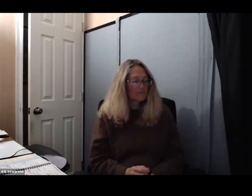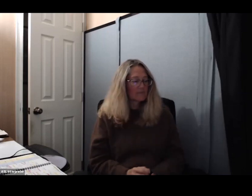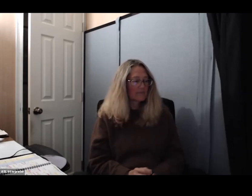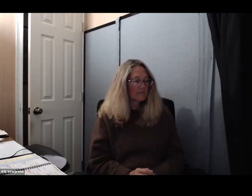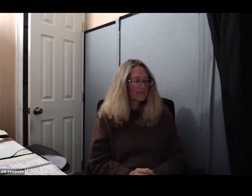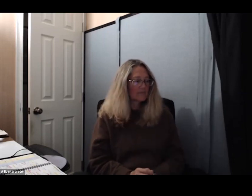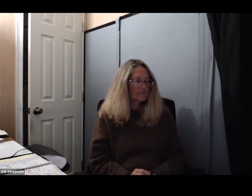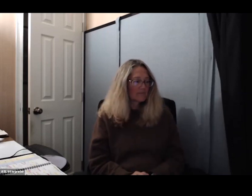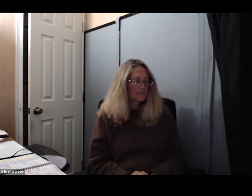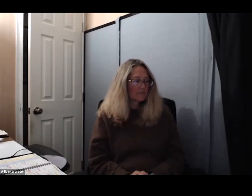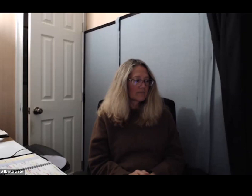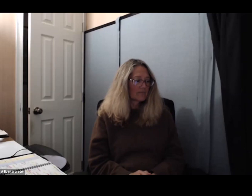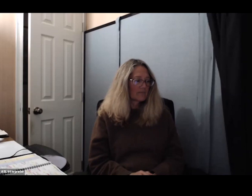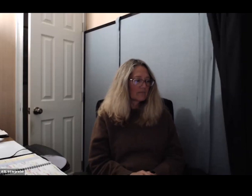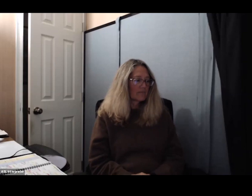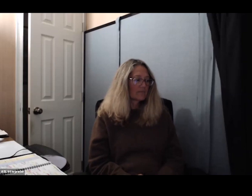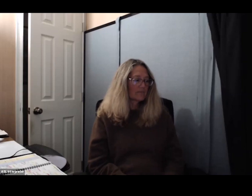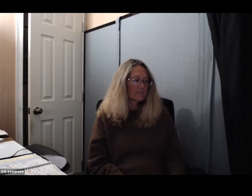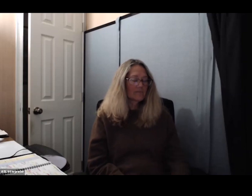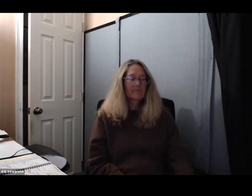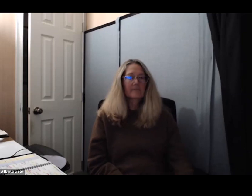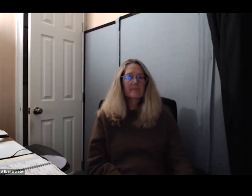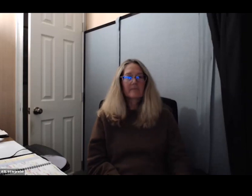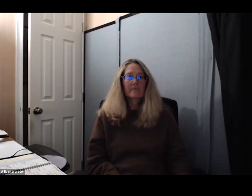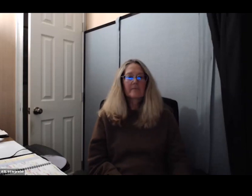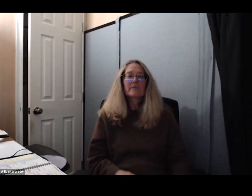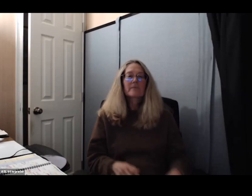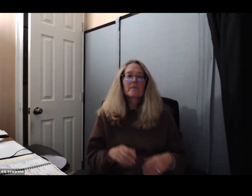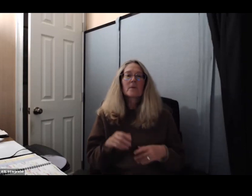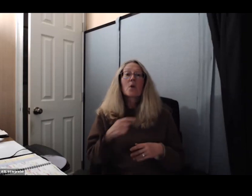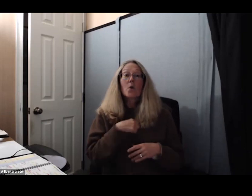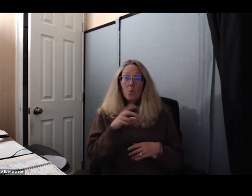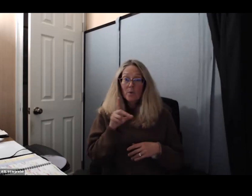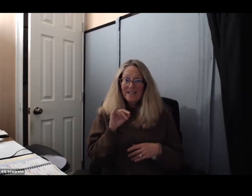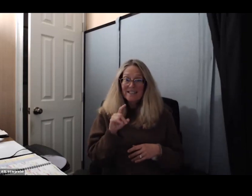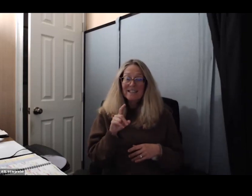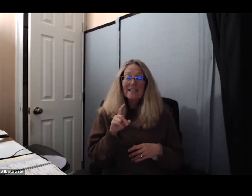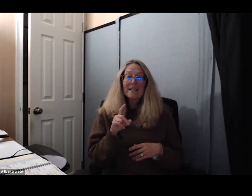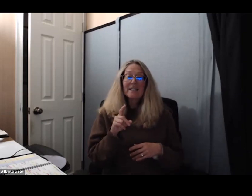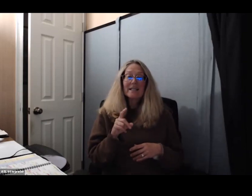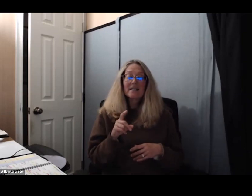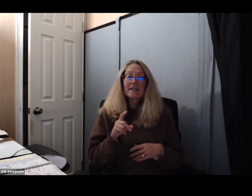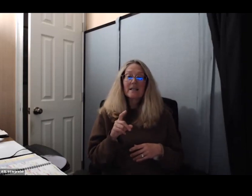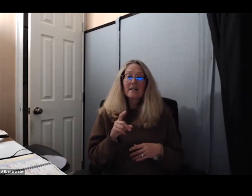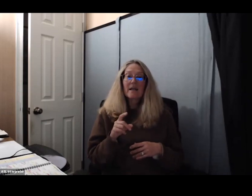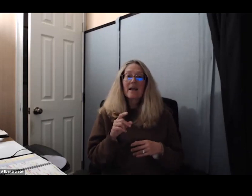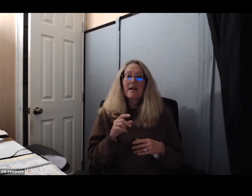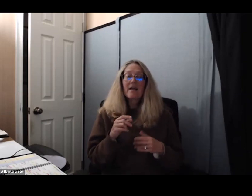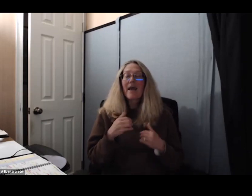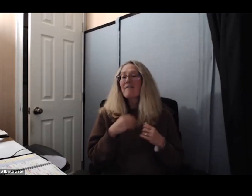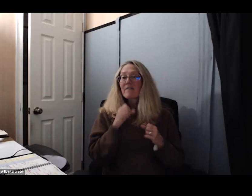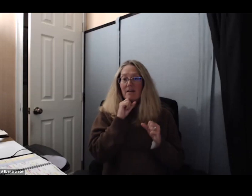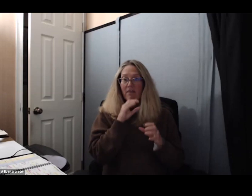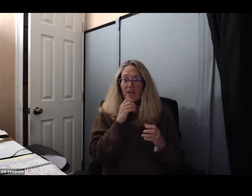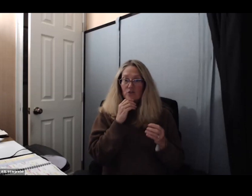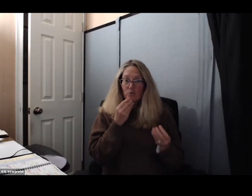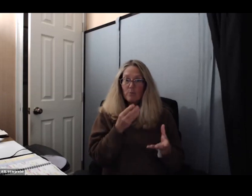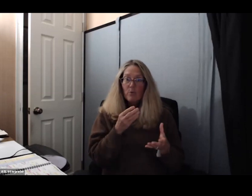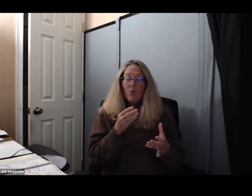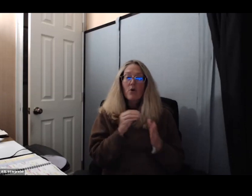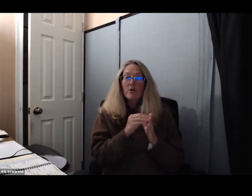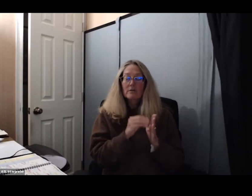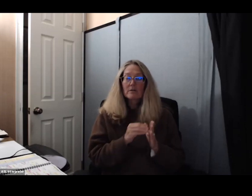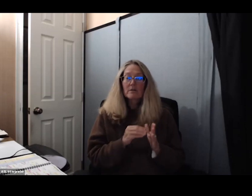If maybe you can remove me, thank you. Although we did last board meeting have nothing to report, we can see that there is